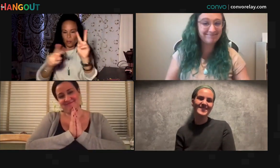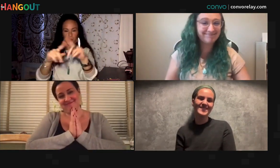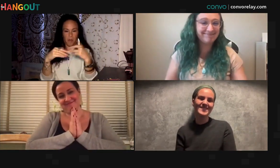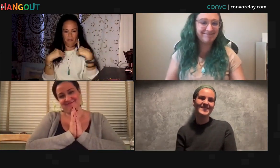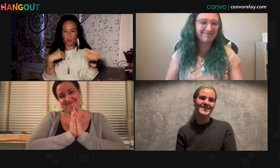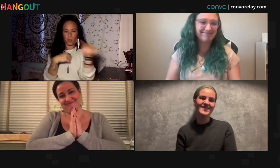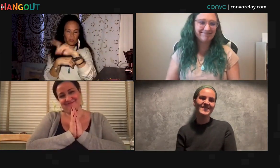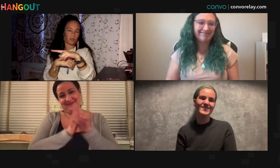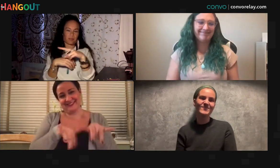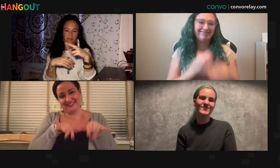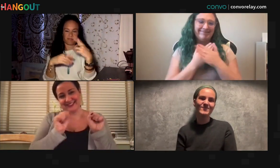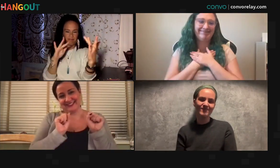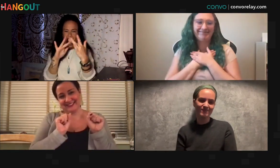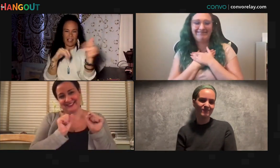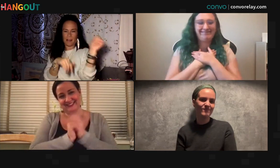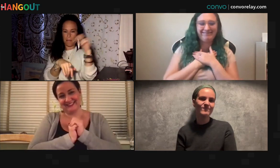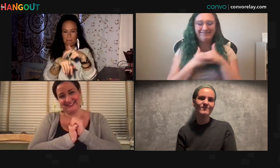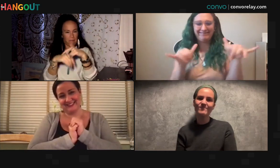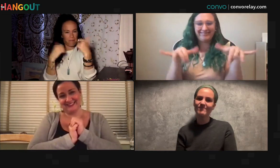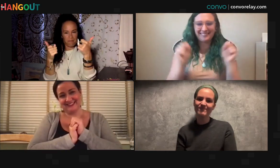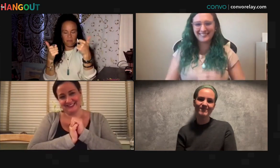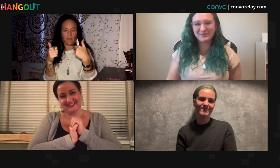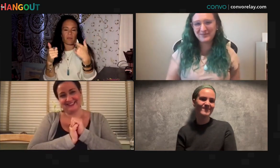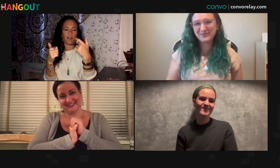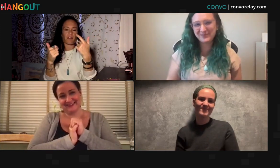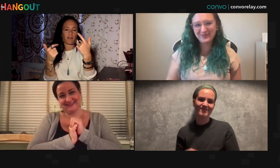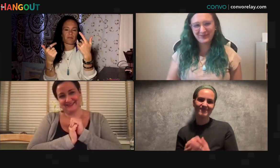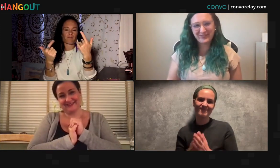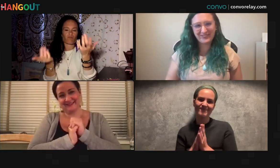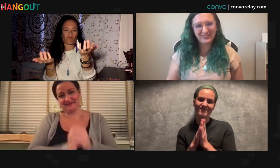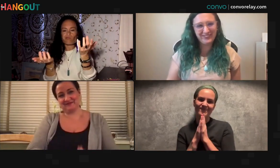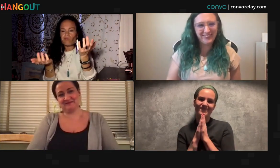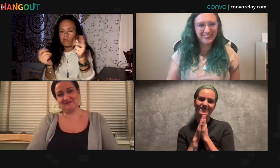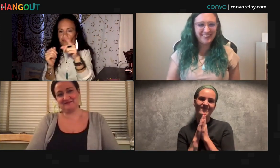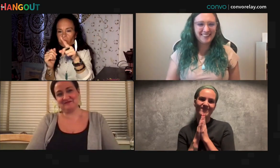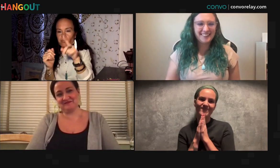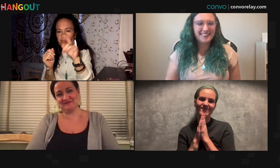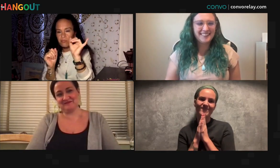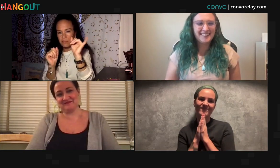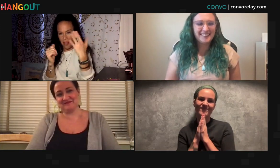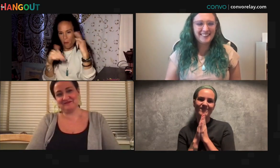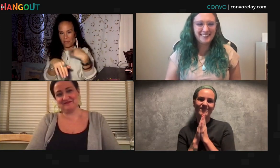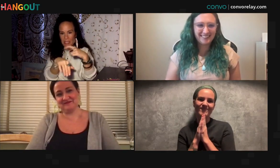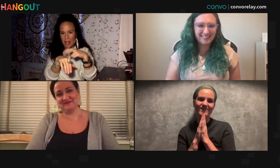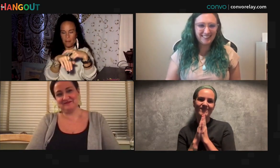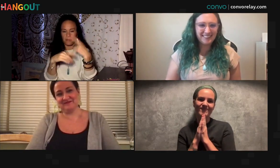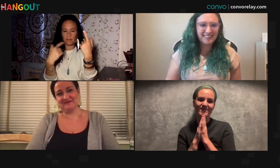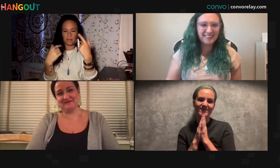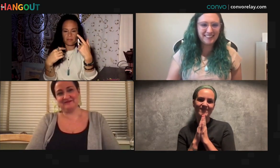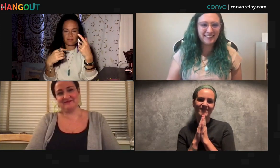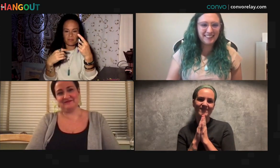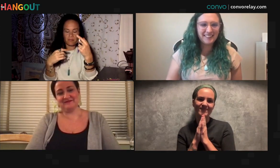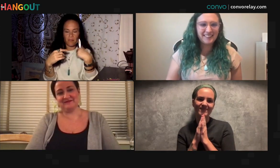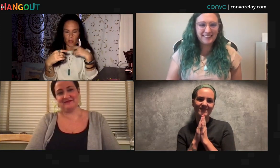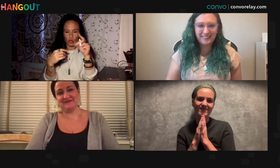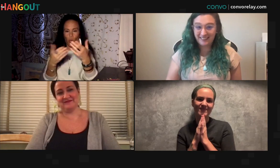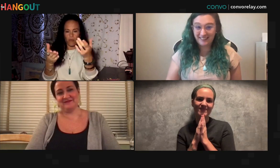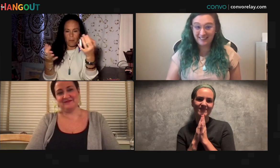well. Keep an eye on that, and please, all of you reach out anytime. And I don't know if we